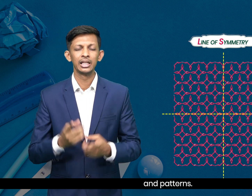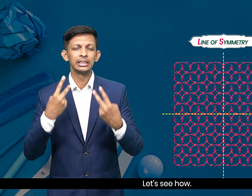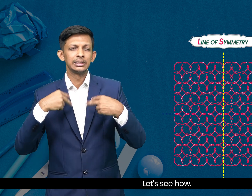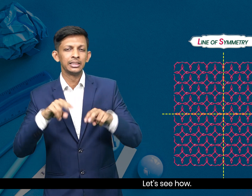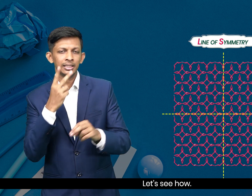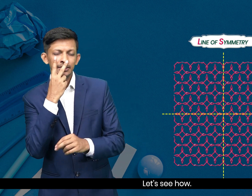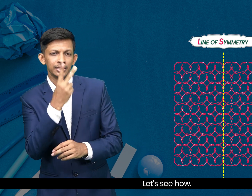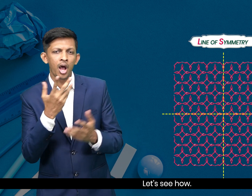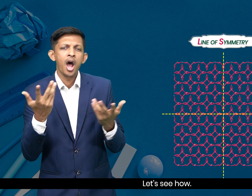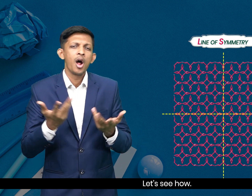Let's see how.